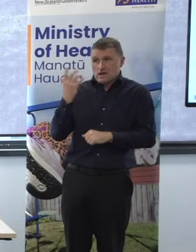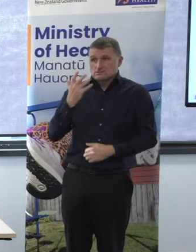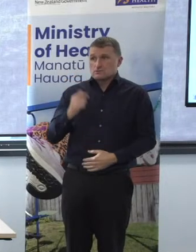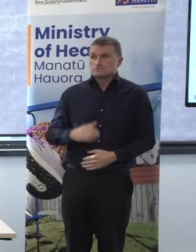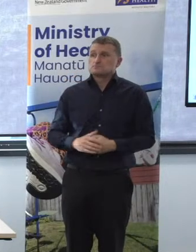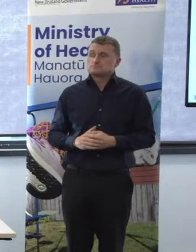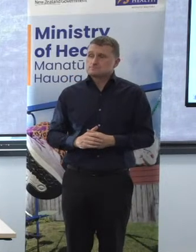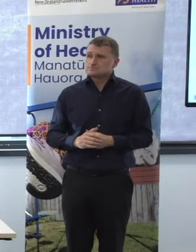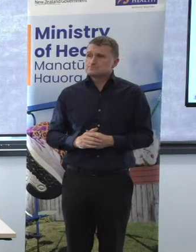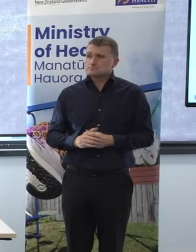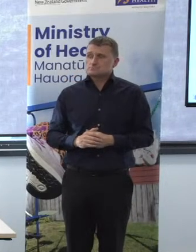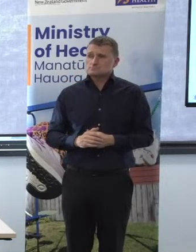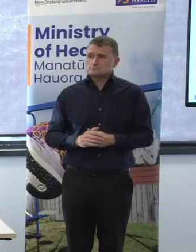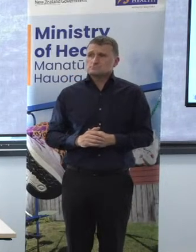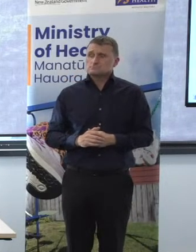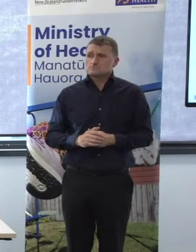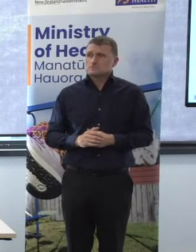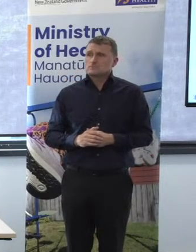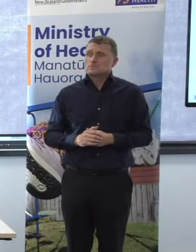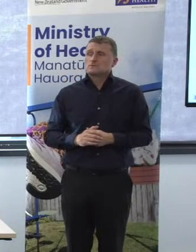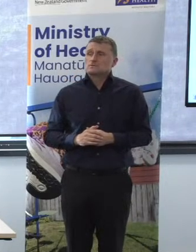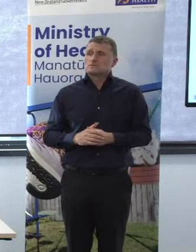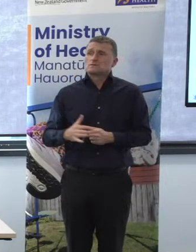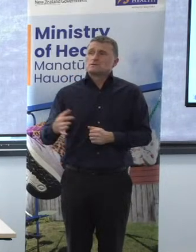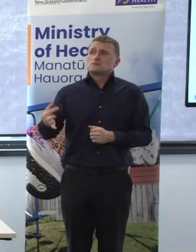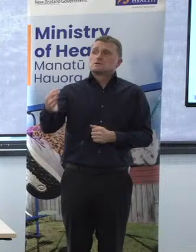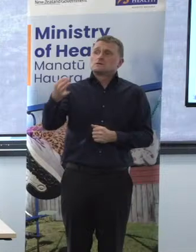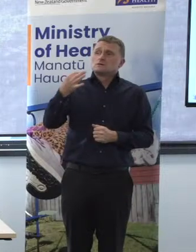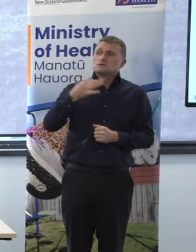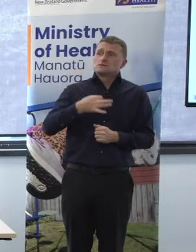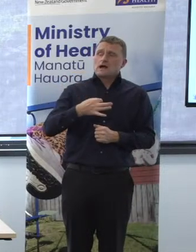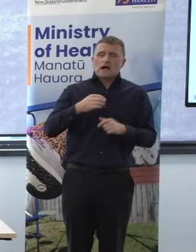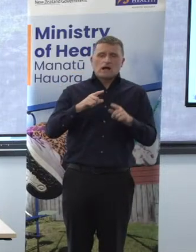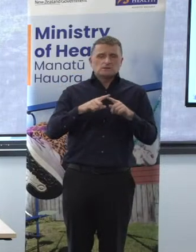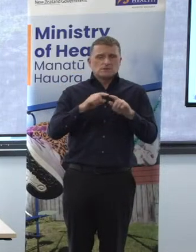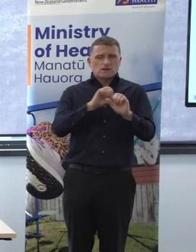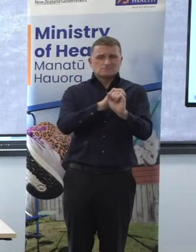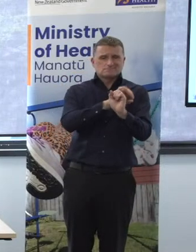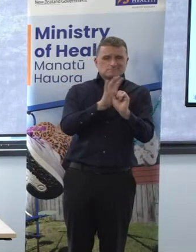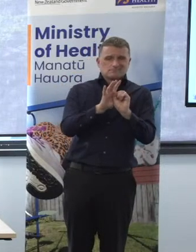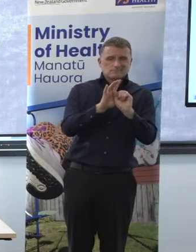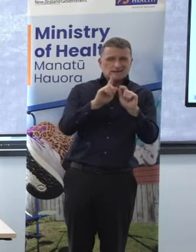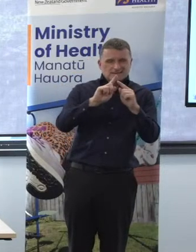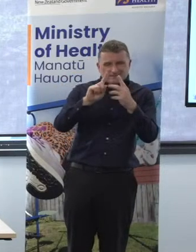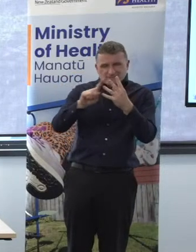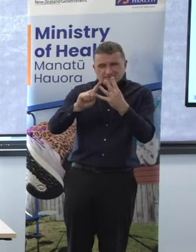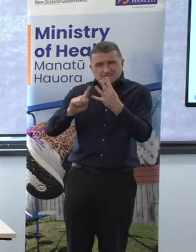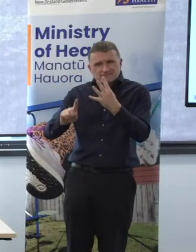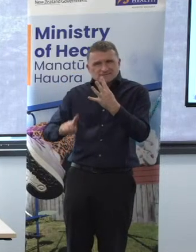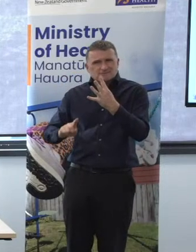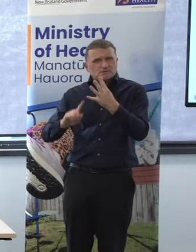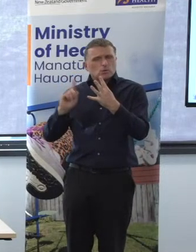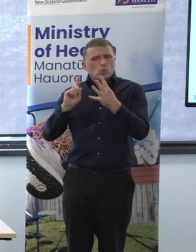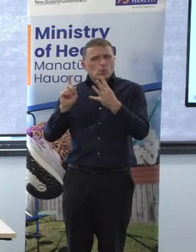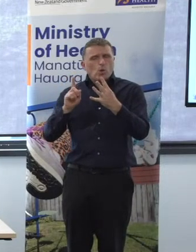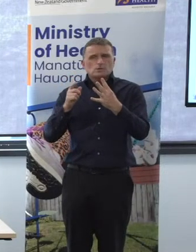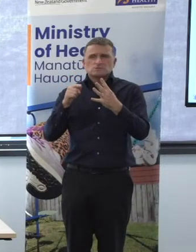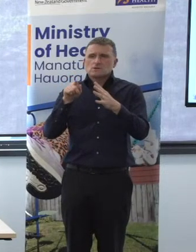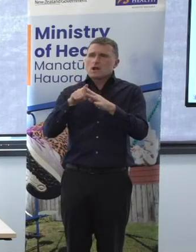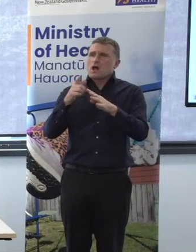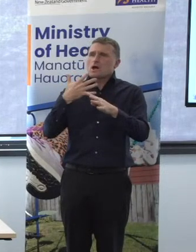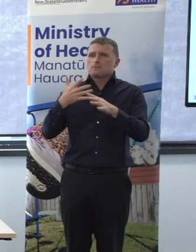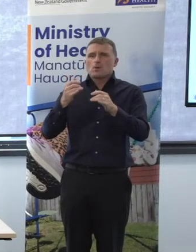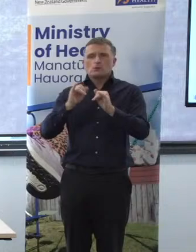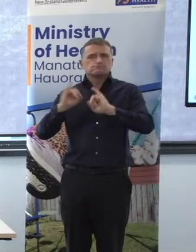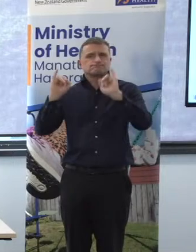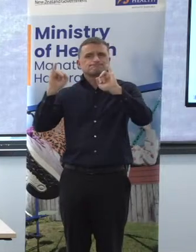of the current variants appears to have the most severe effects on infected people? Yeah, well, we're just learning more about